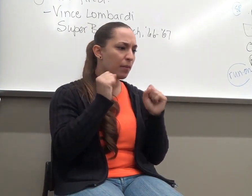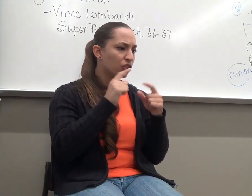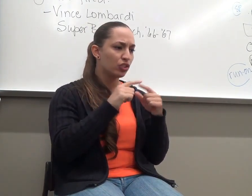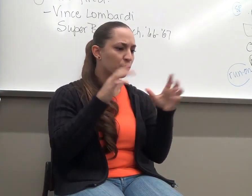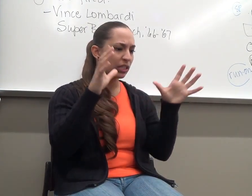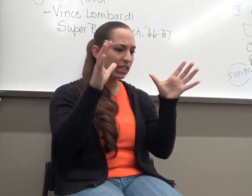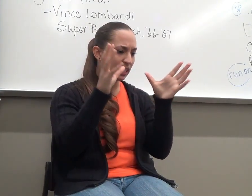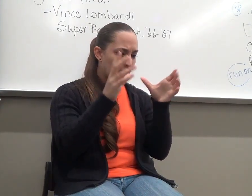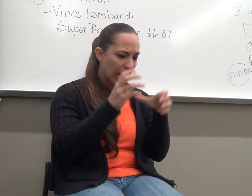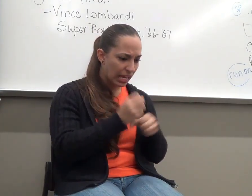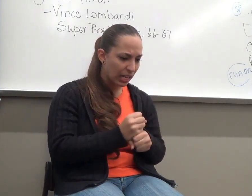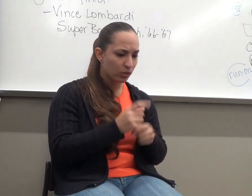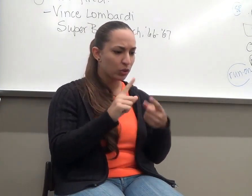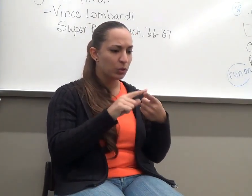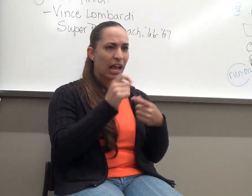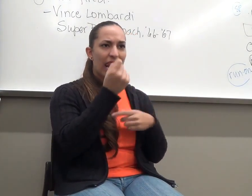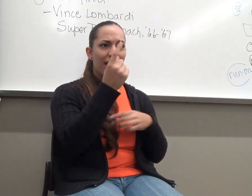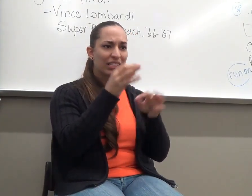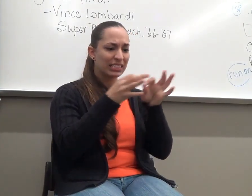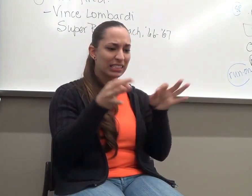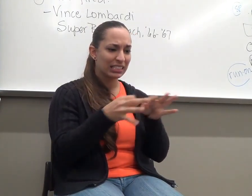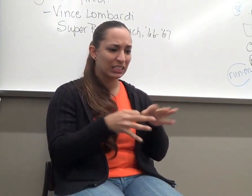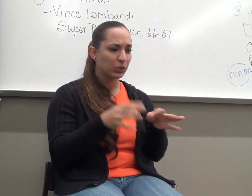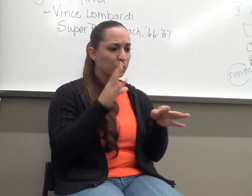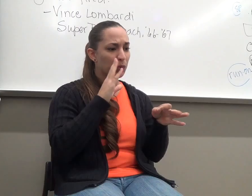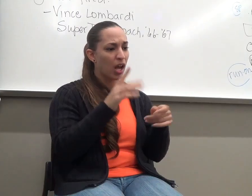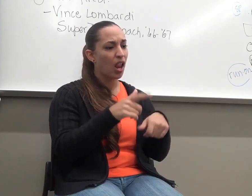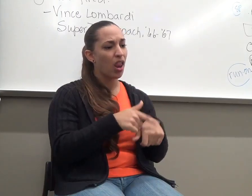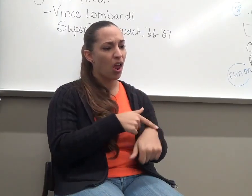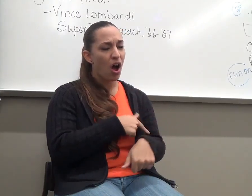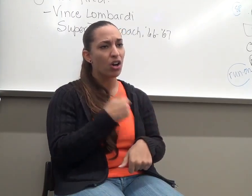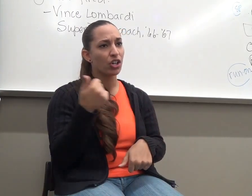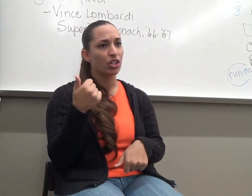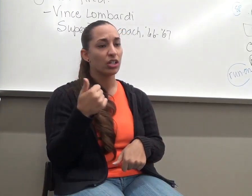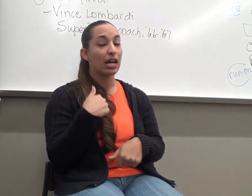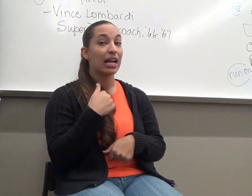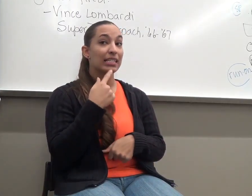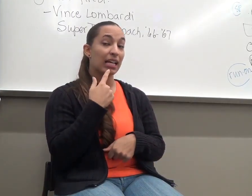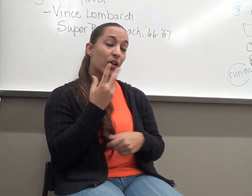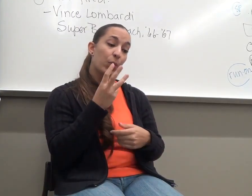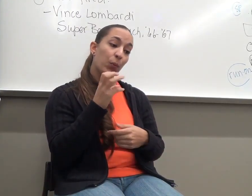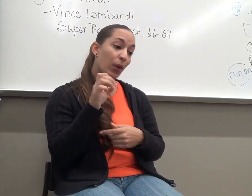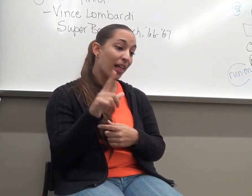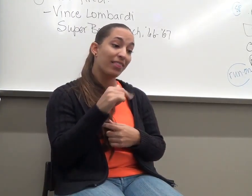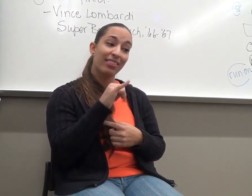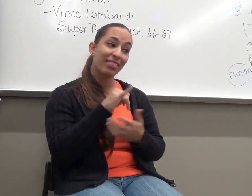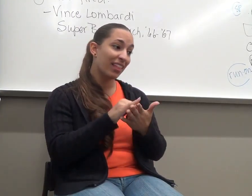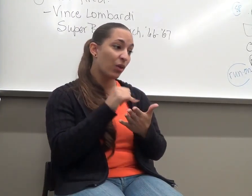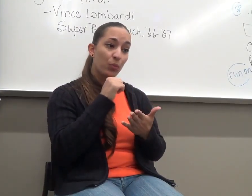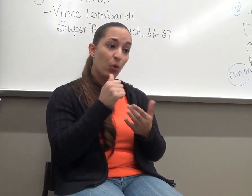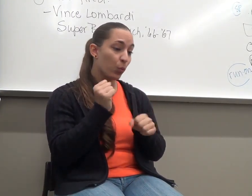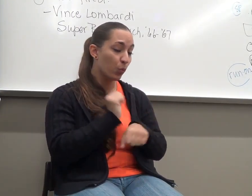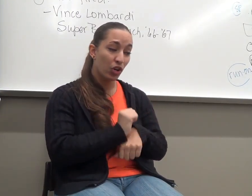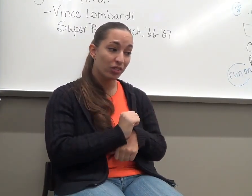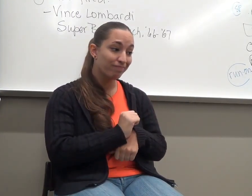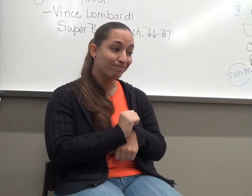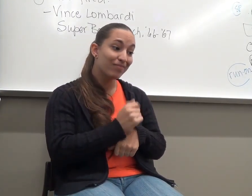11 sentences. He says, it's going to be a lot longer. And I said, well, that's not going to work, because one of the things